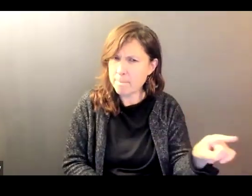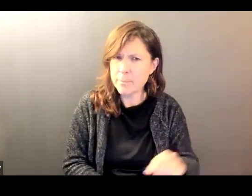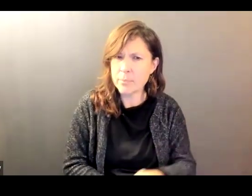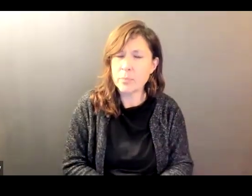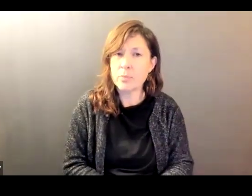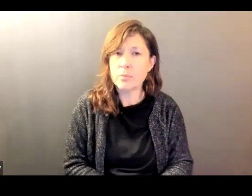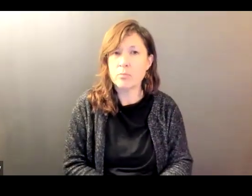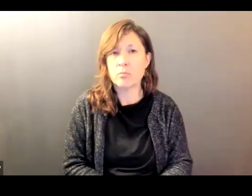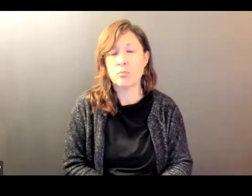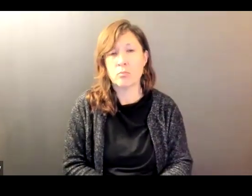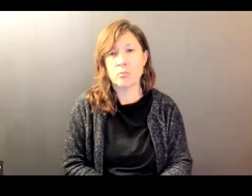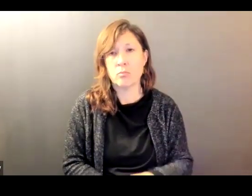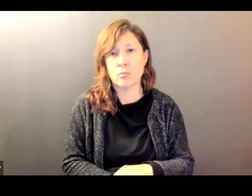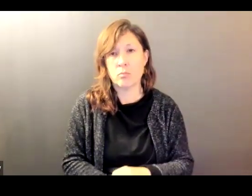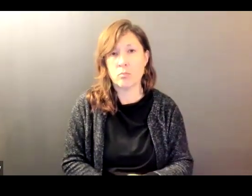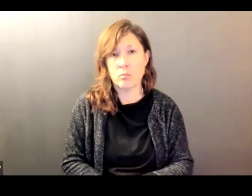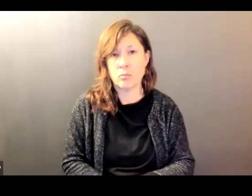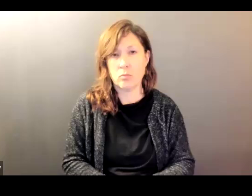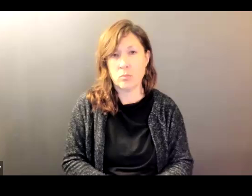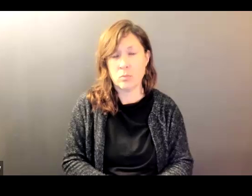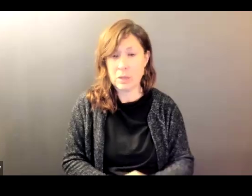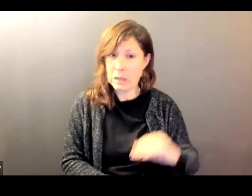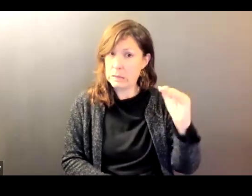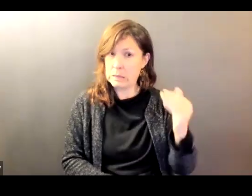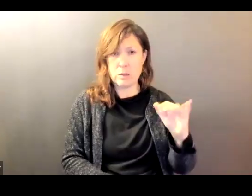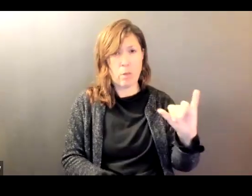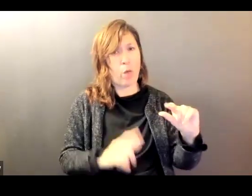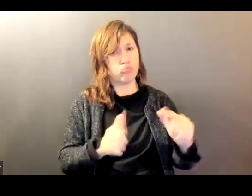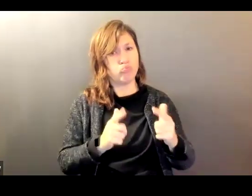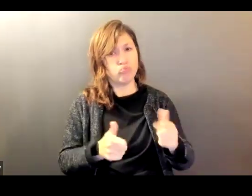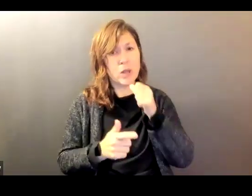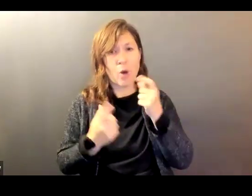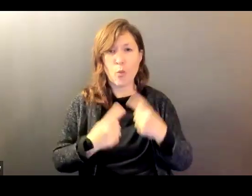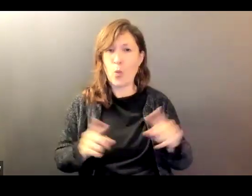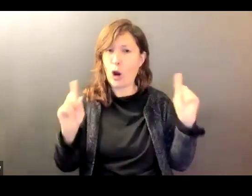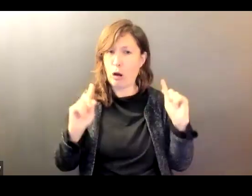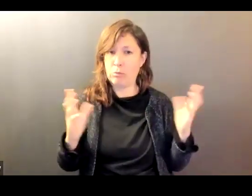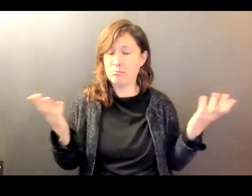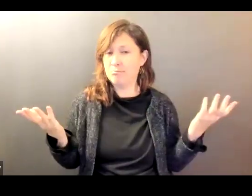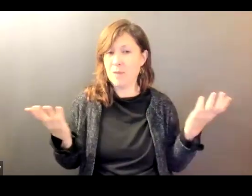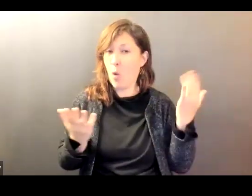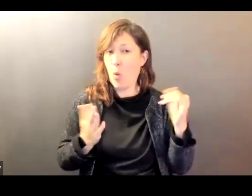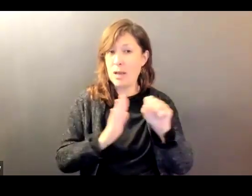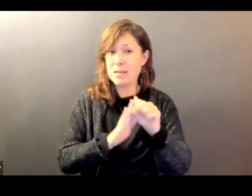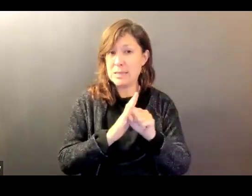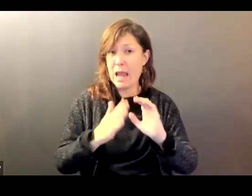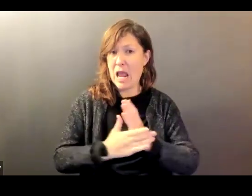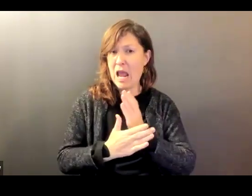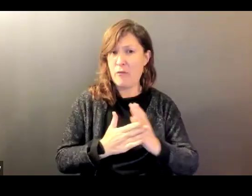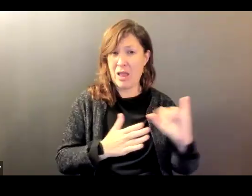And that shows that it doesn't work because the state average, they're way below.